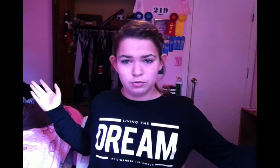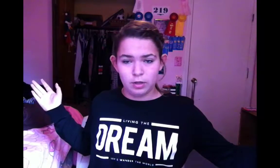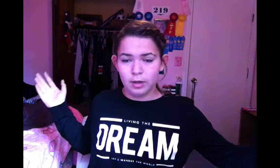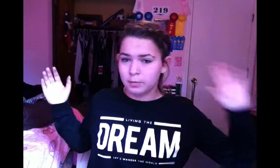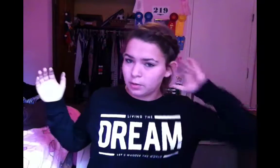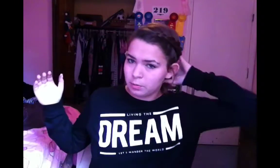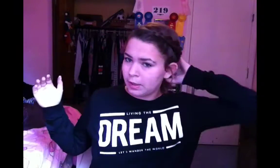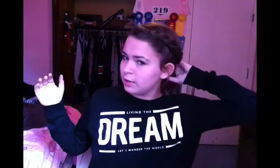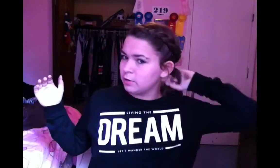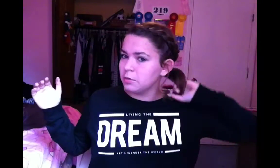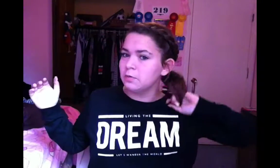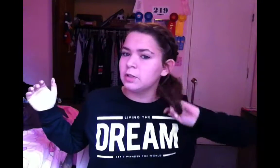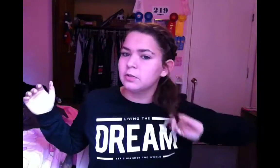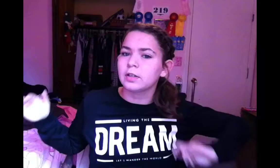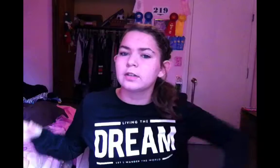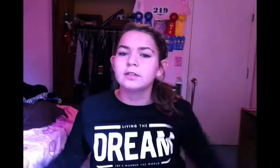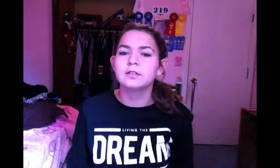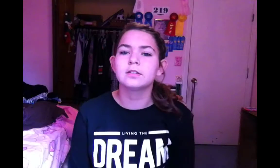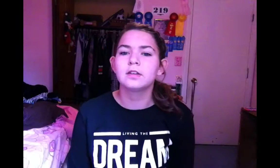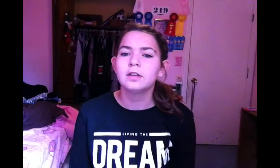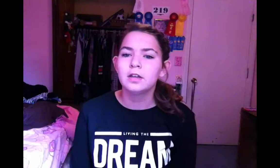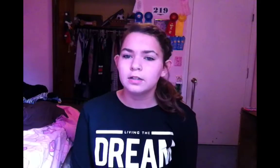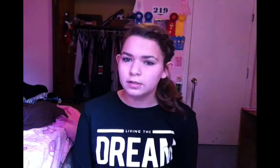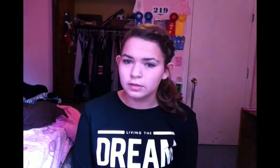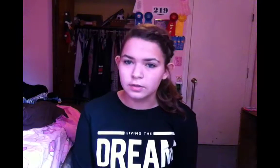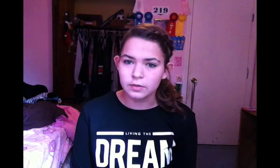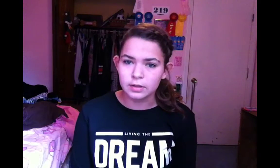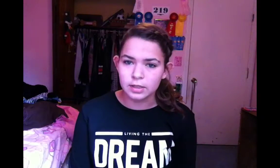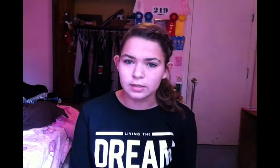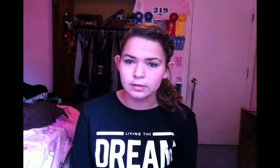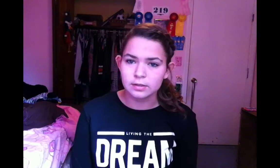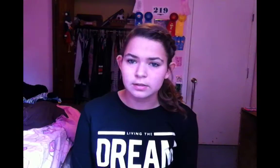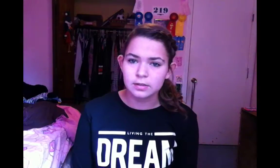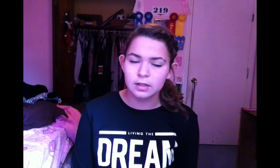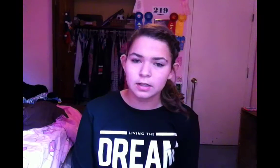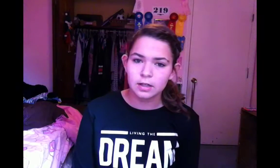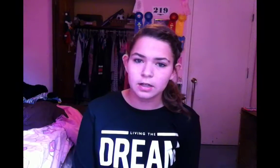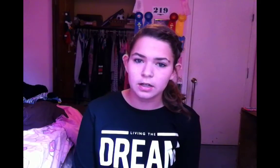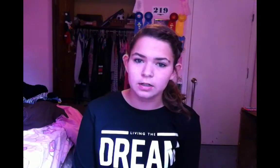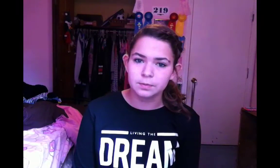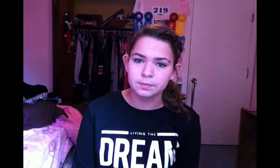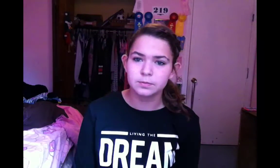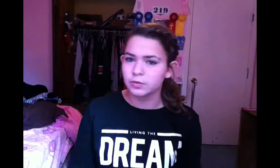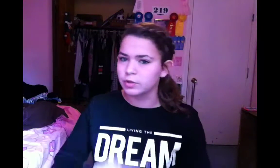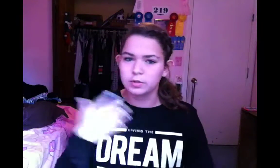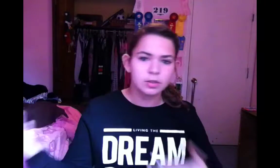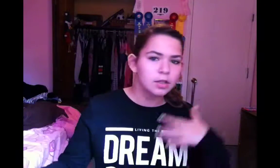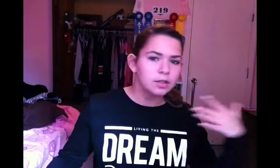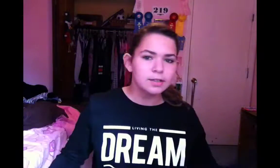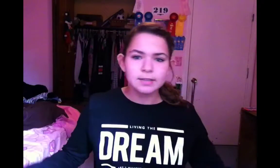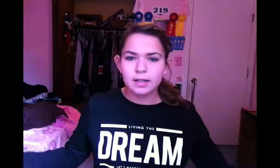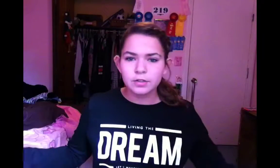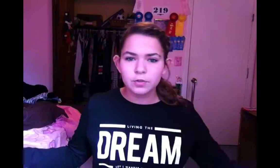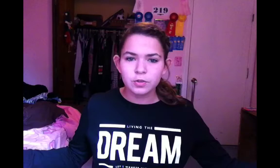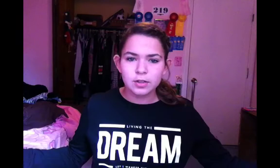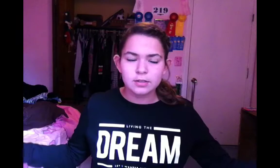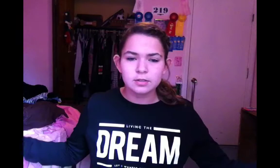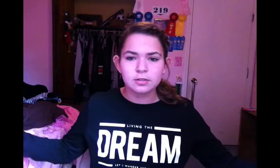I'm going to plan. On doing videos like this. Teaching different things. Um. Different. Science. you guys to learn.